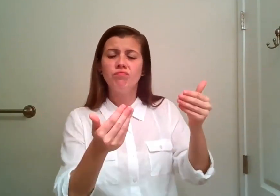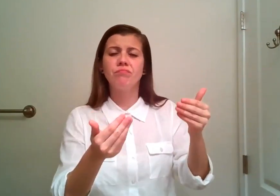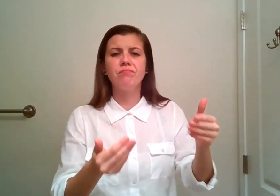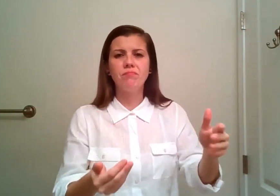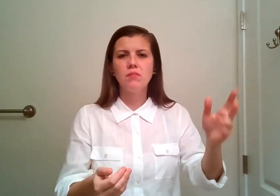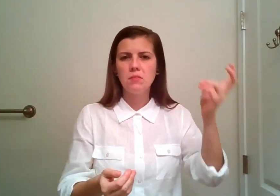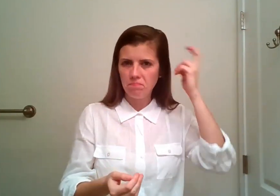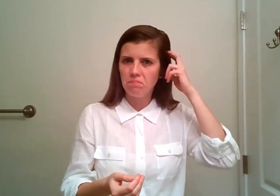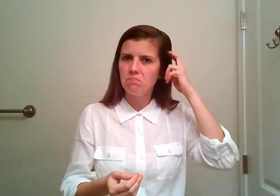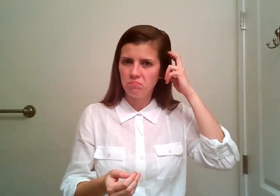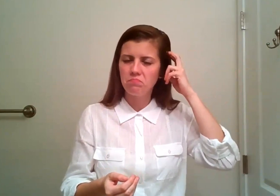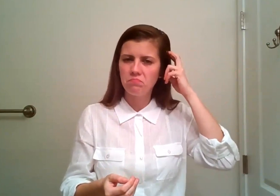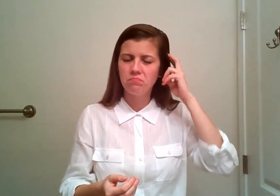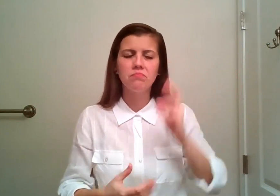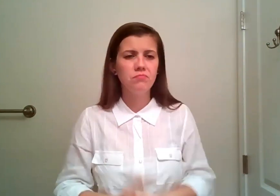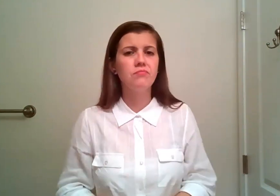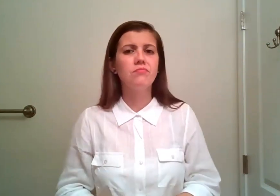the surgery.